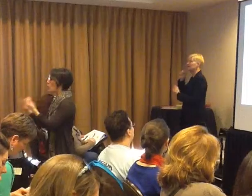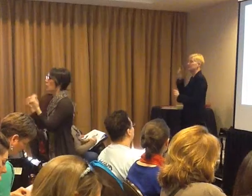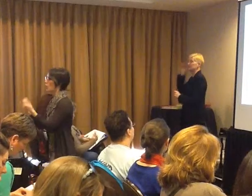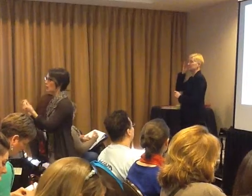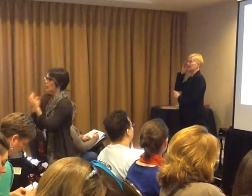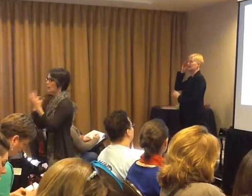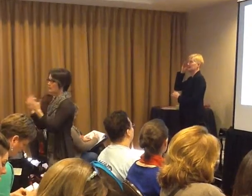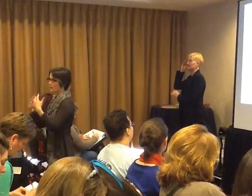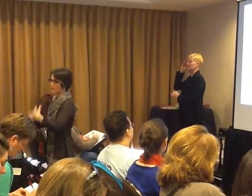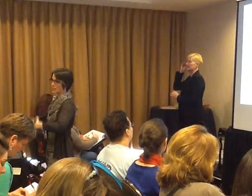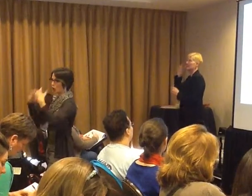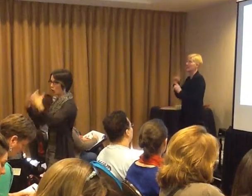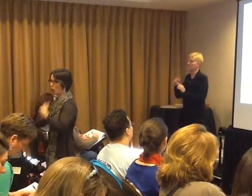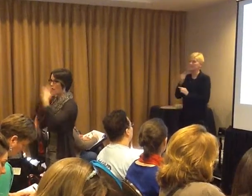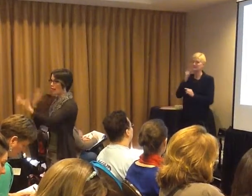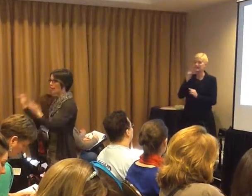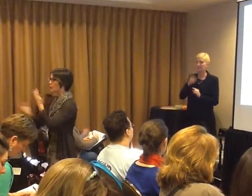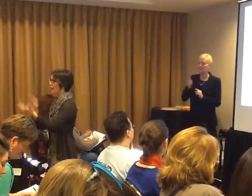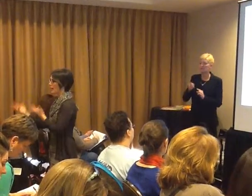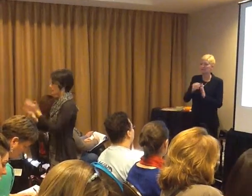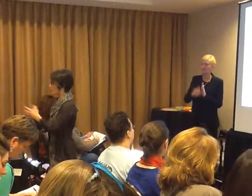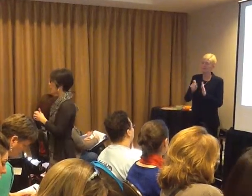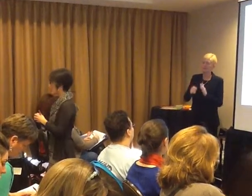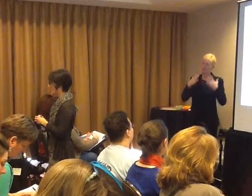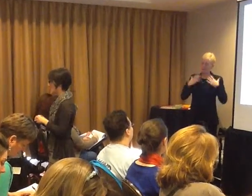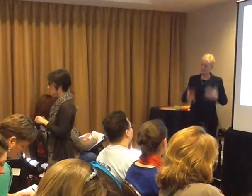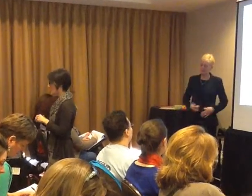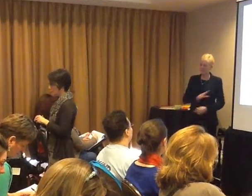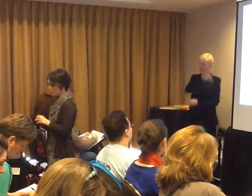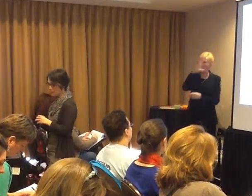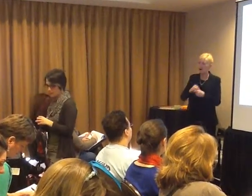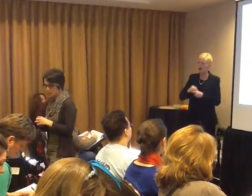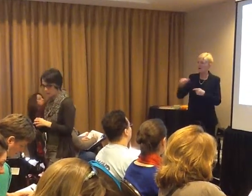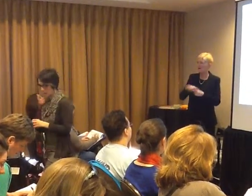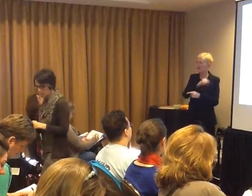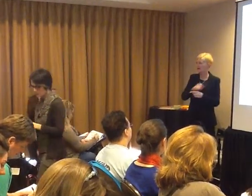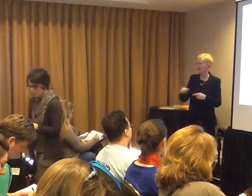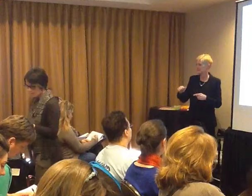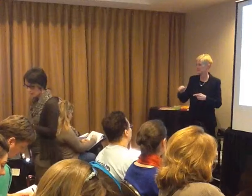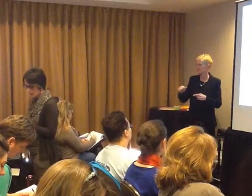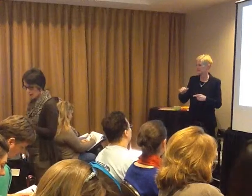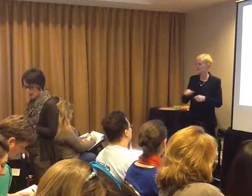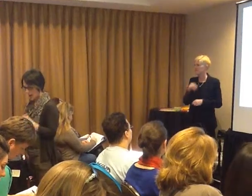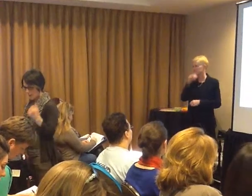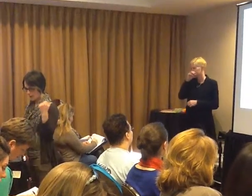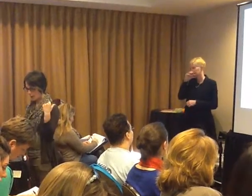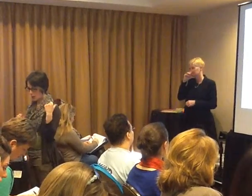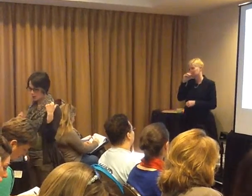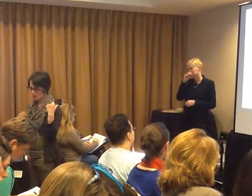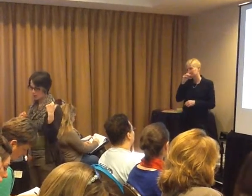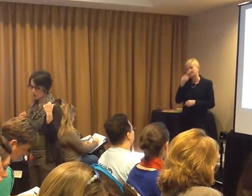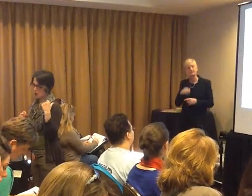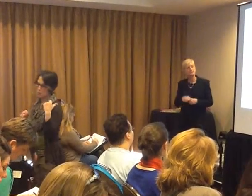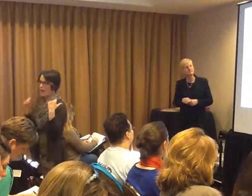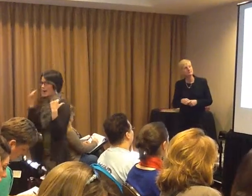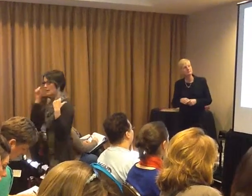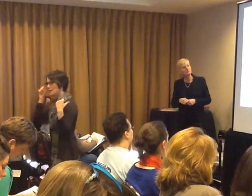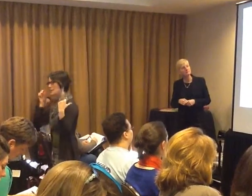that outward, physical, interactive practice with the rehearsal. And then